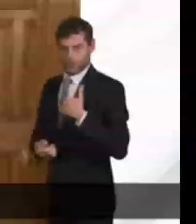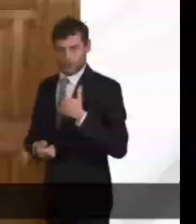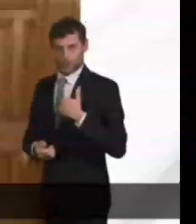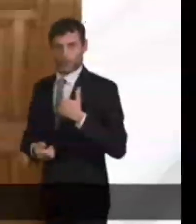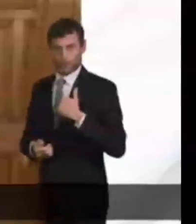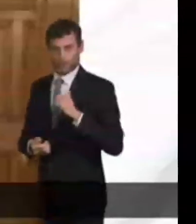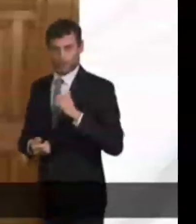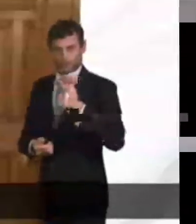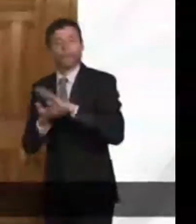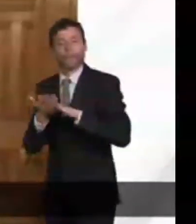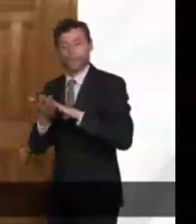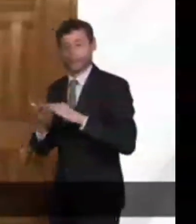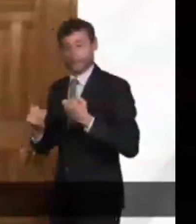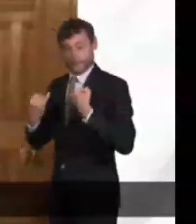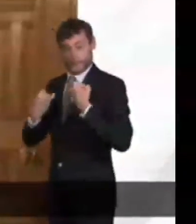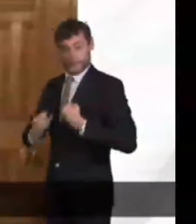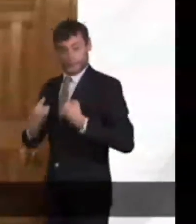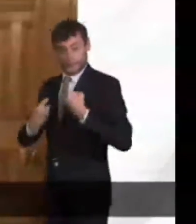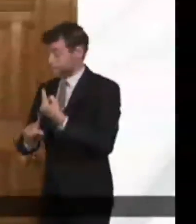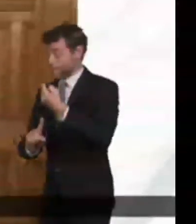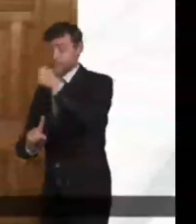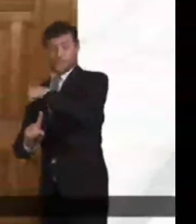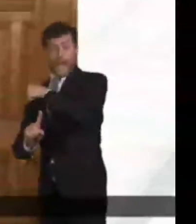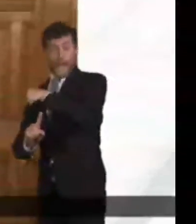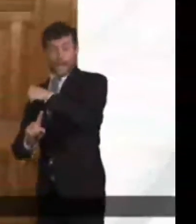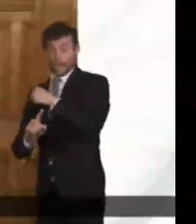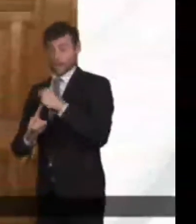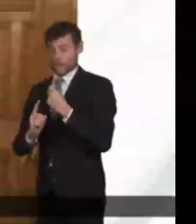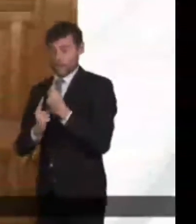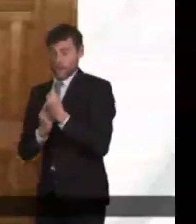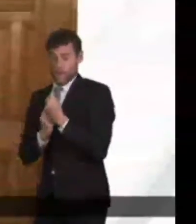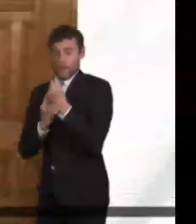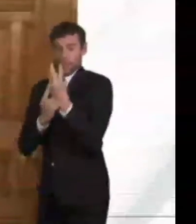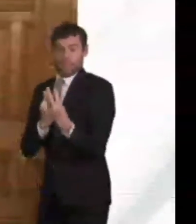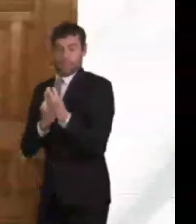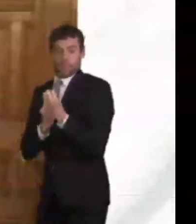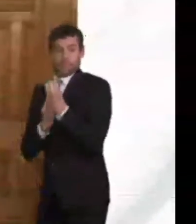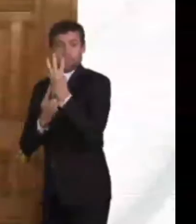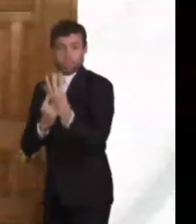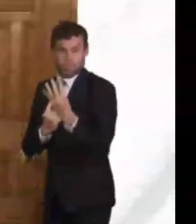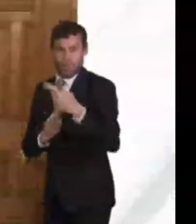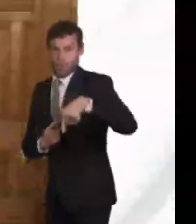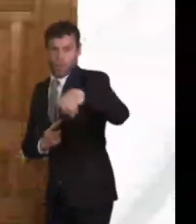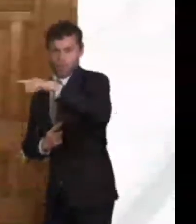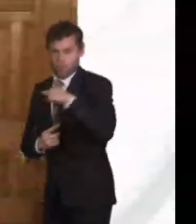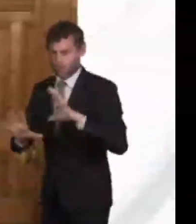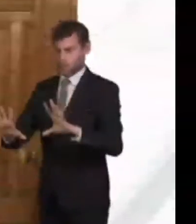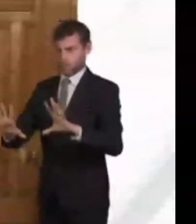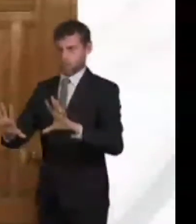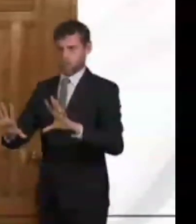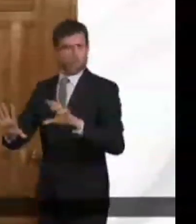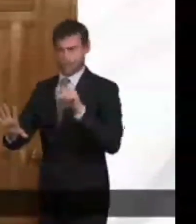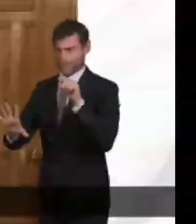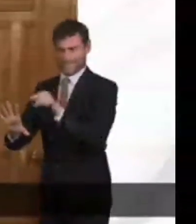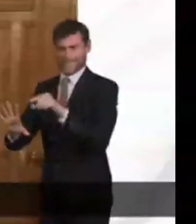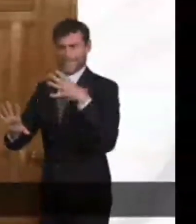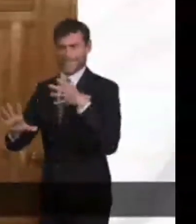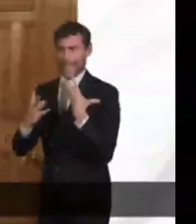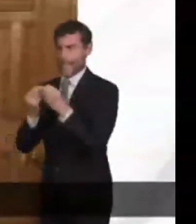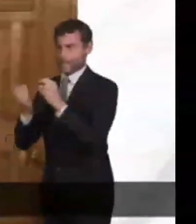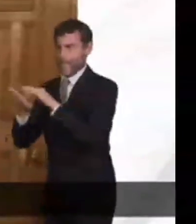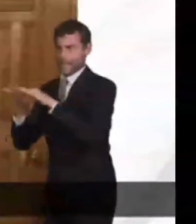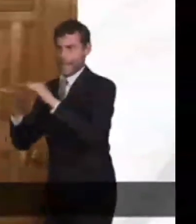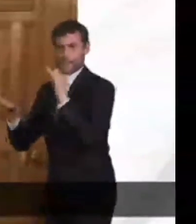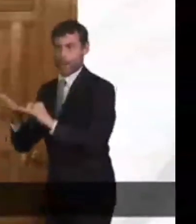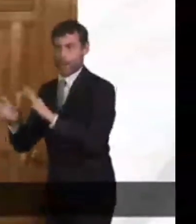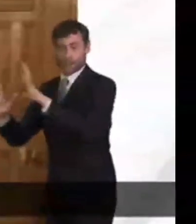as explanatory debate, the way few of us have seen in our lifetimes to protect the NHS